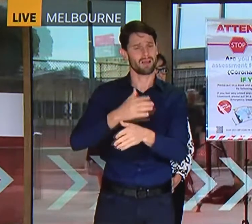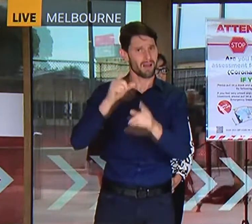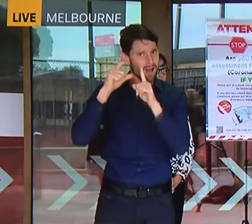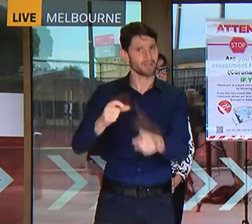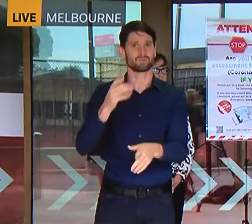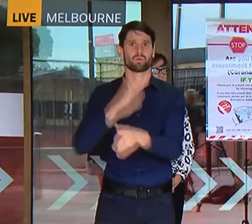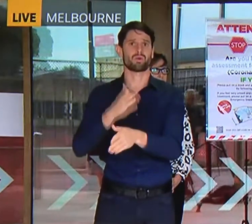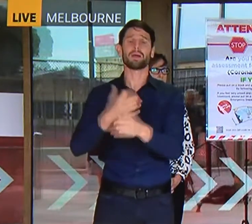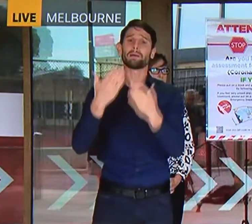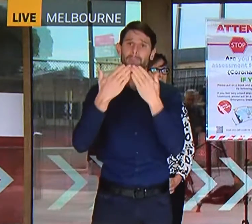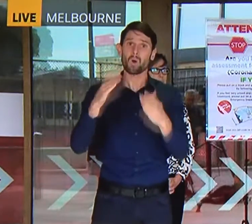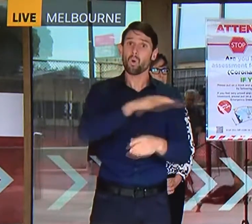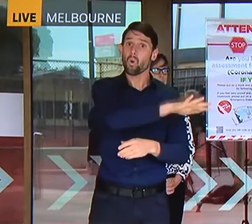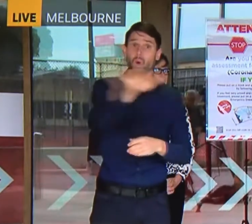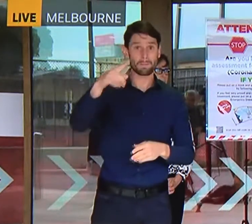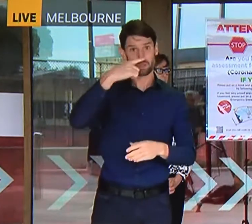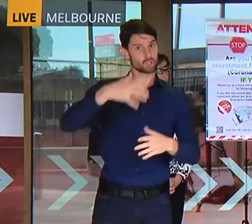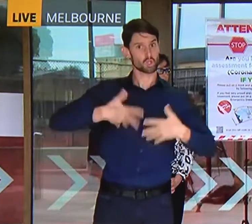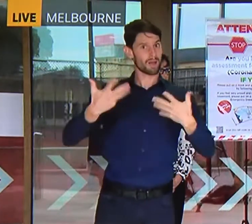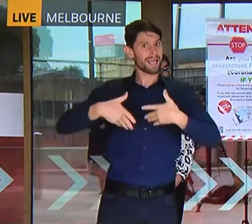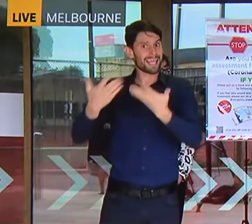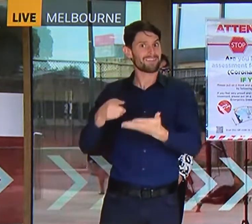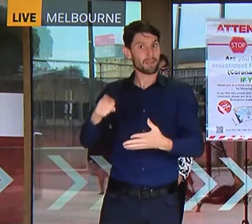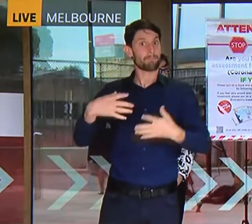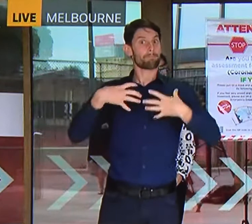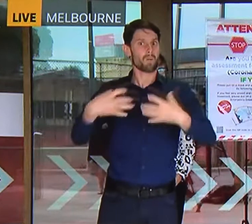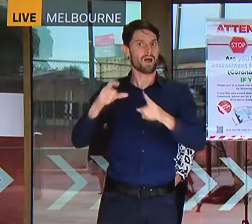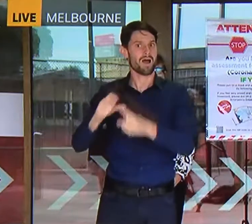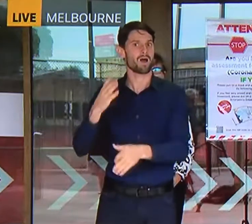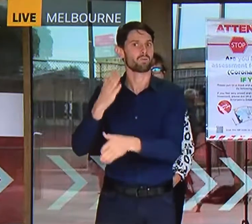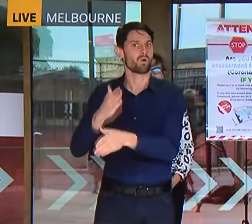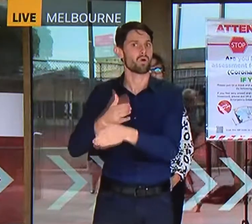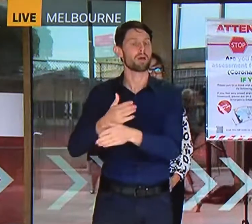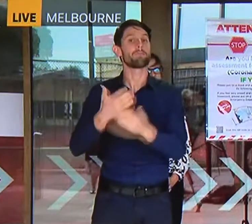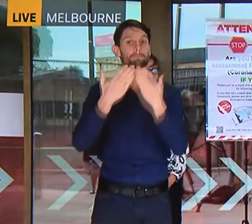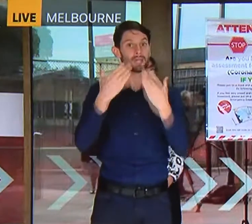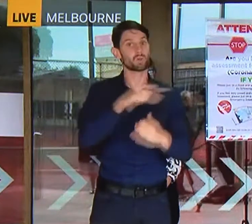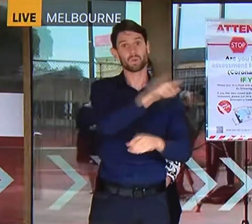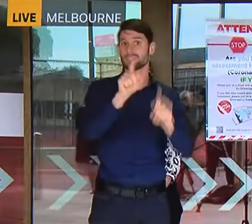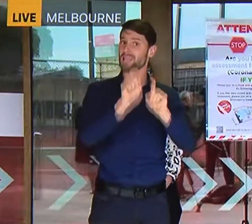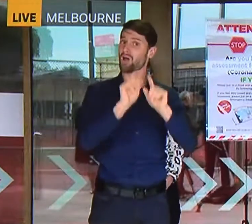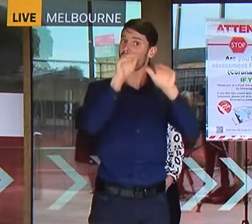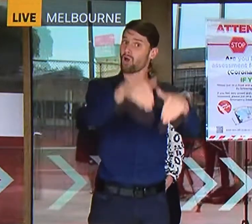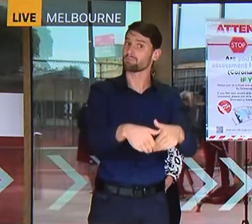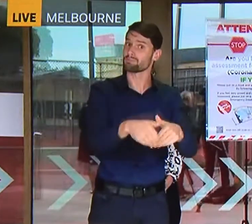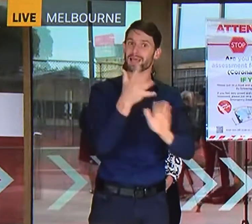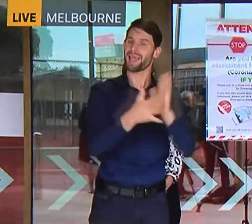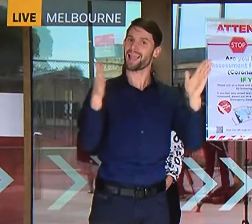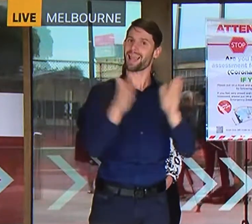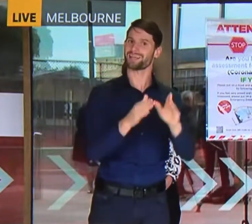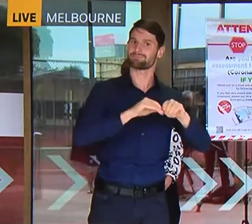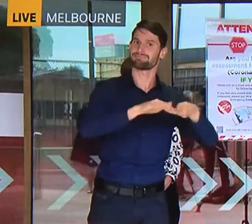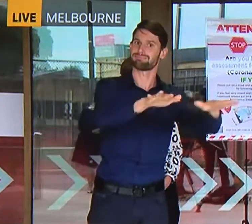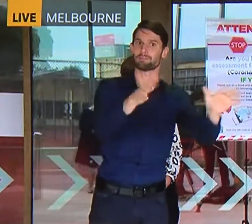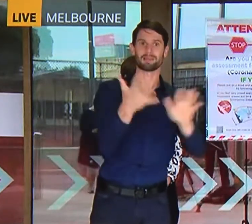this time is to stay home. We must do our very best at containing this virus. We must also remember that those